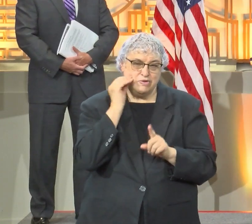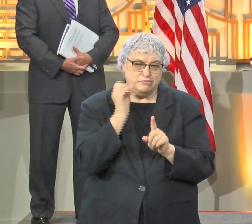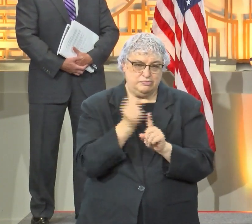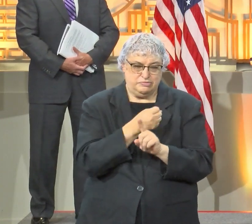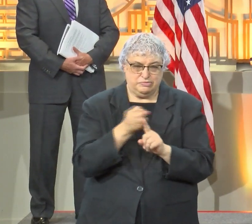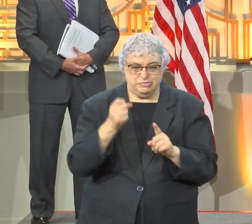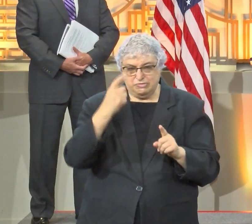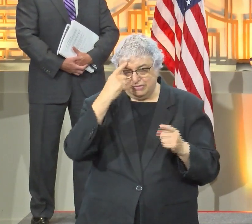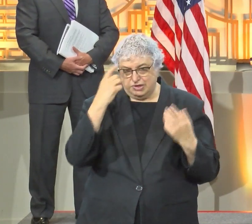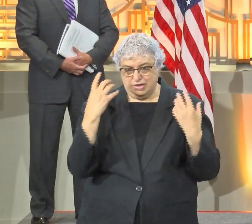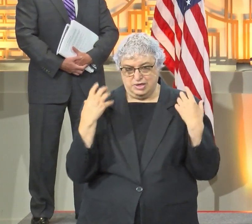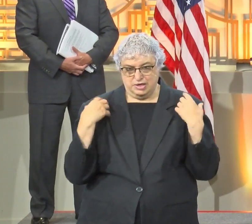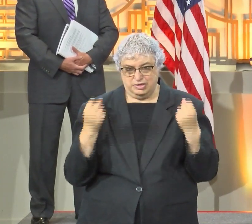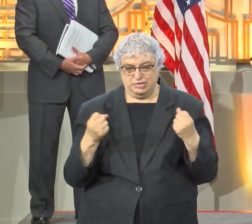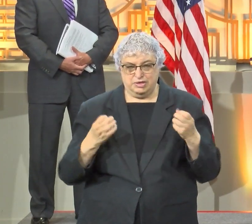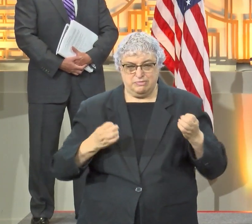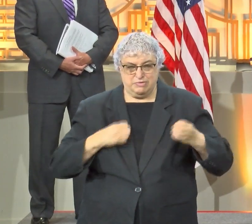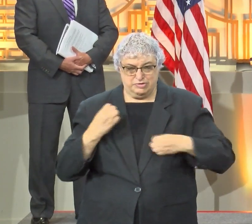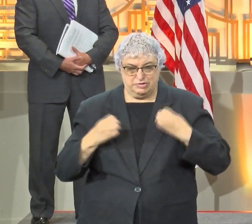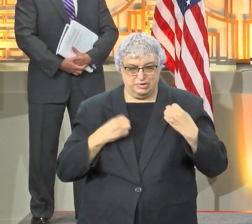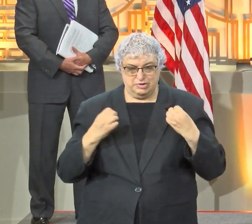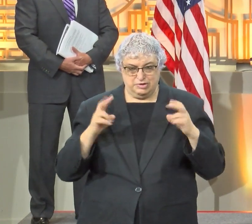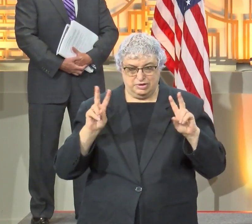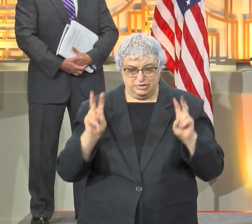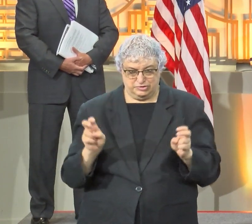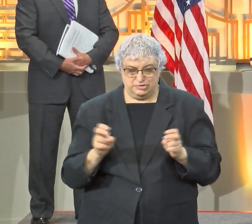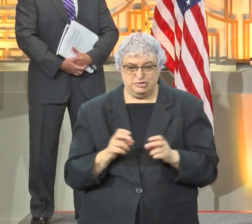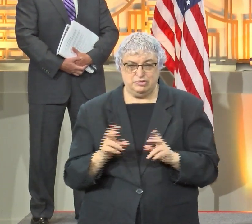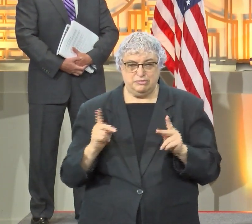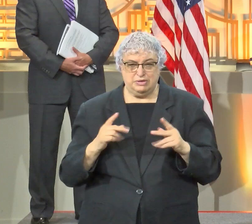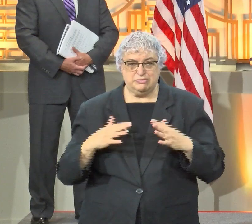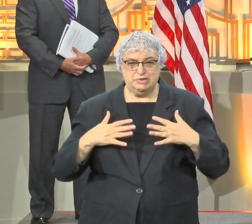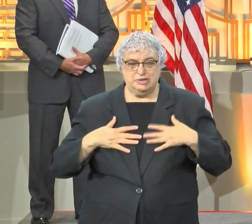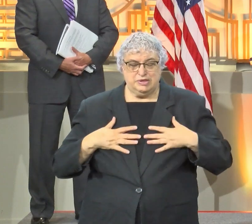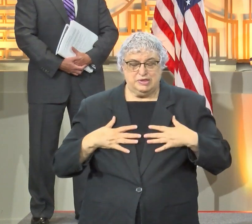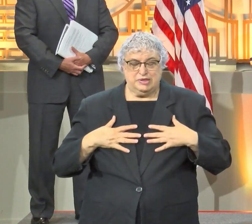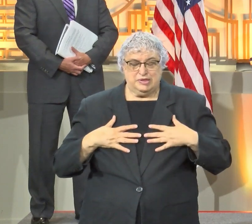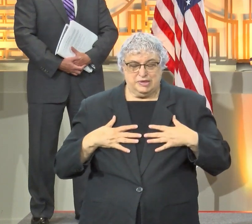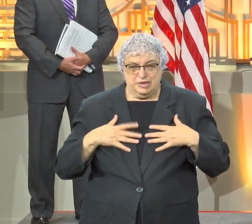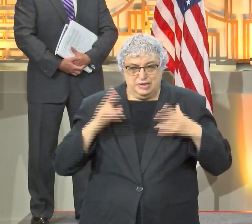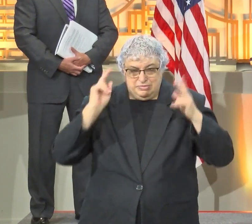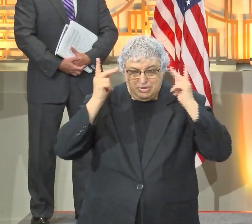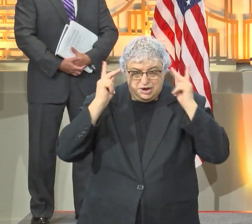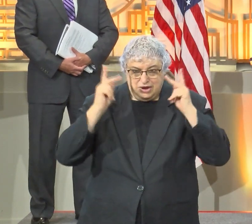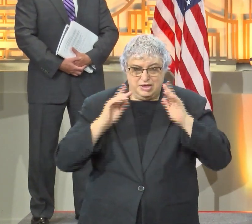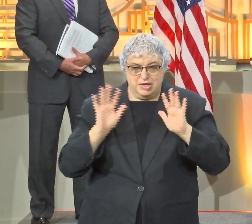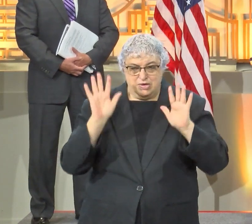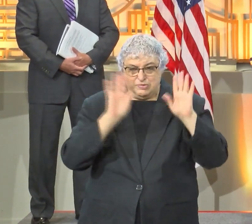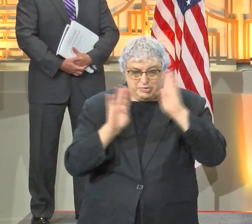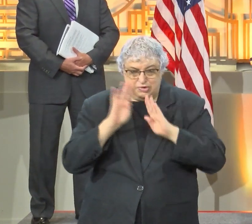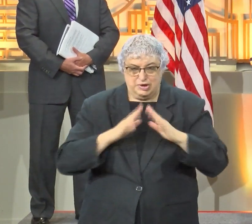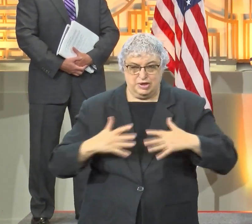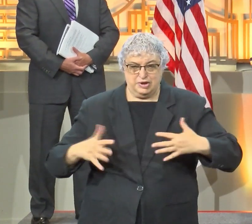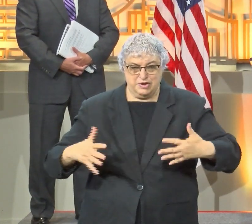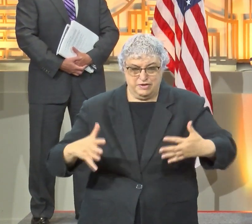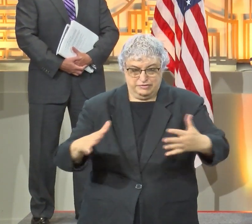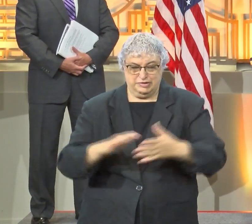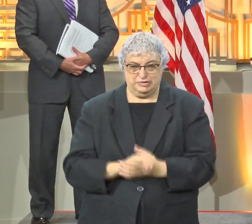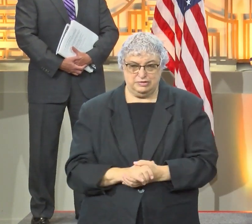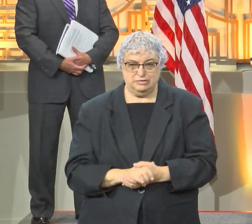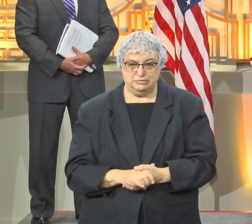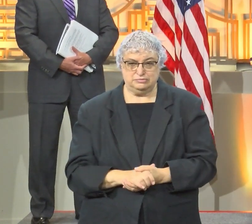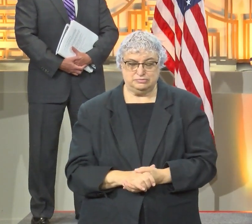mental health issues, emotional issues, the anxiety and stress levels are very, very high. So